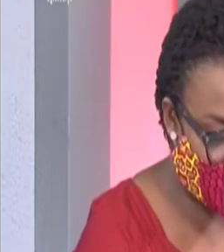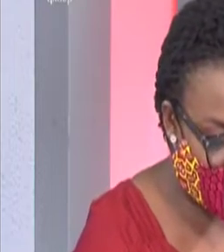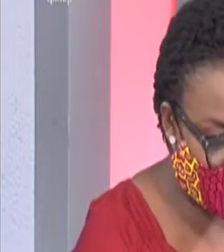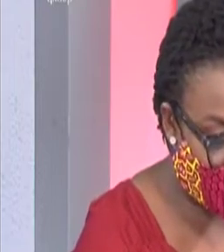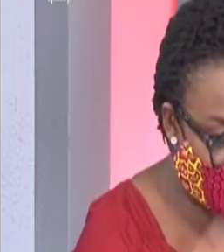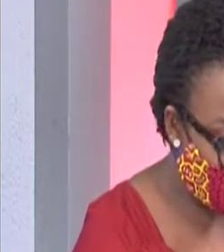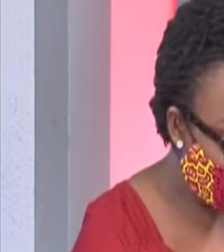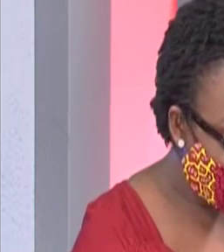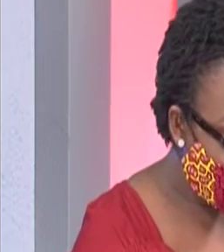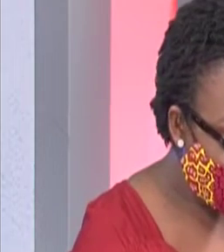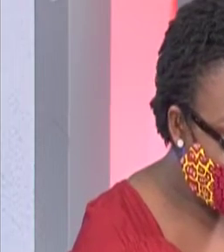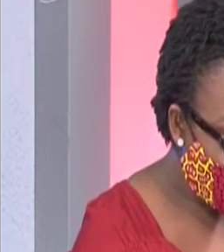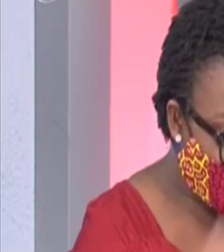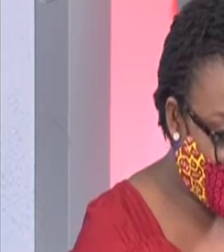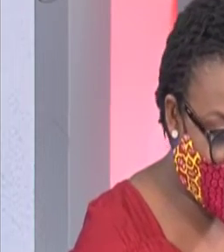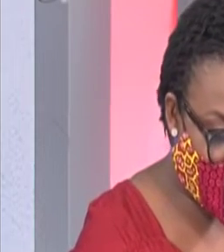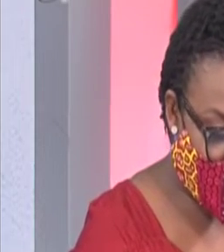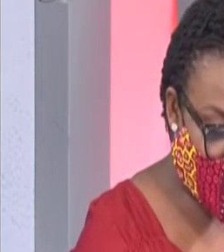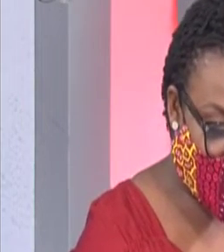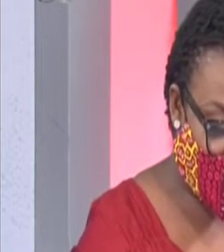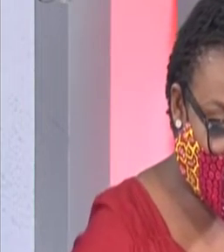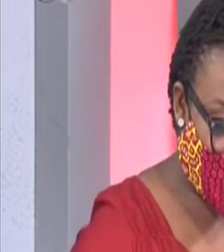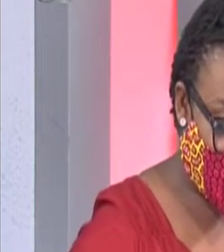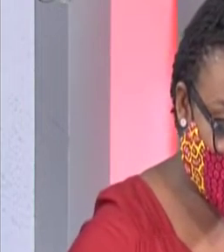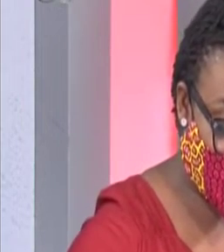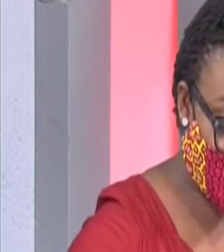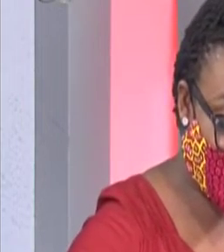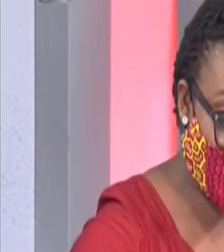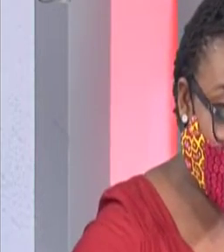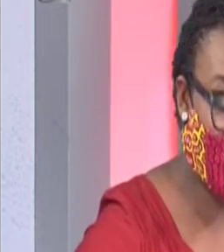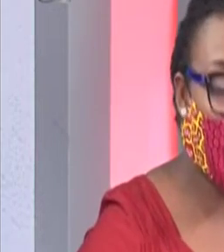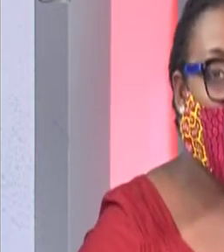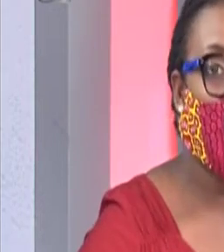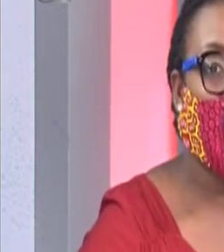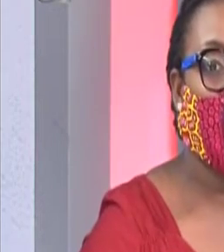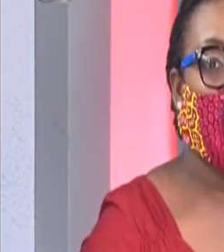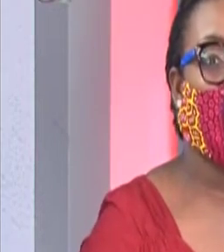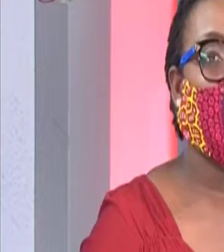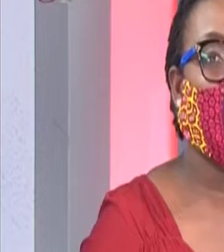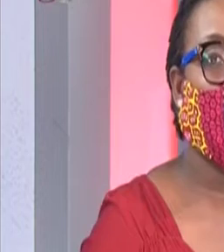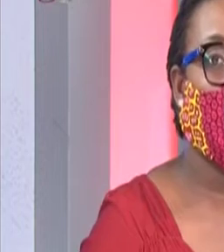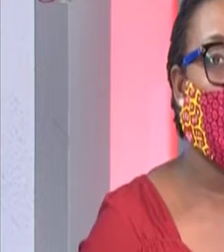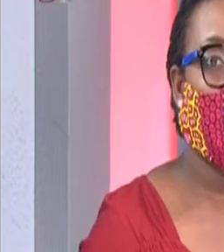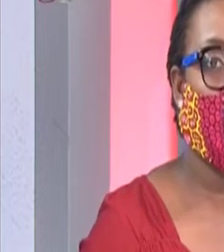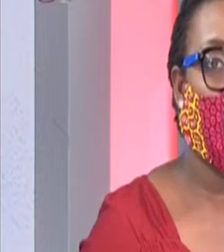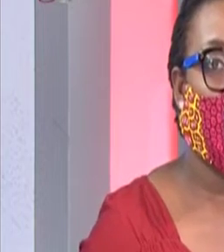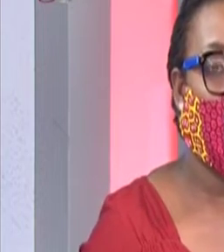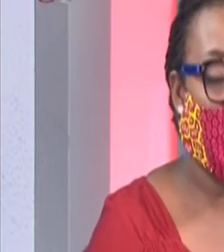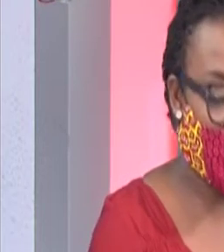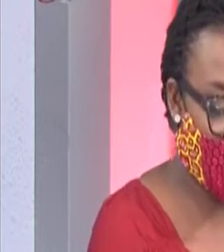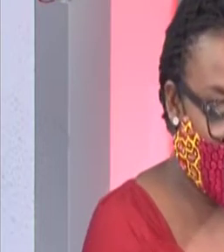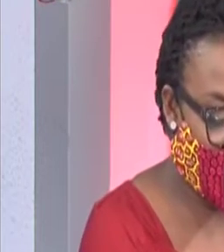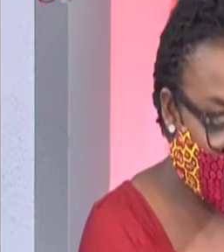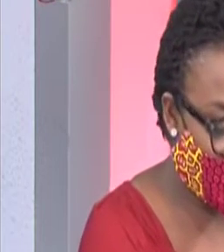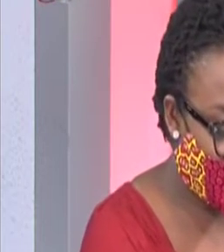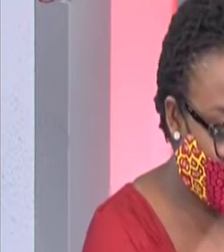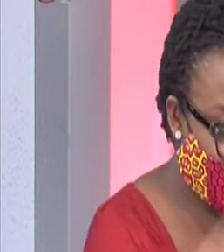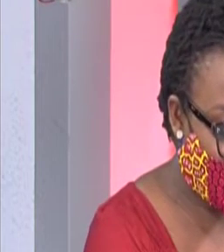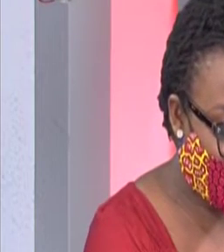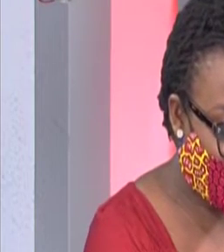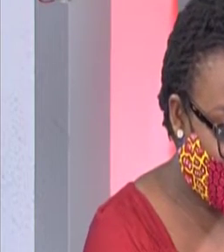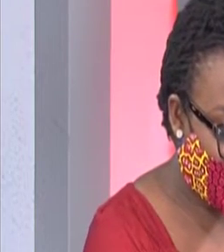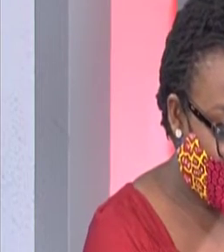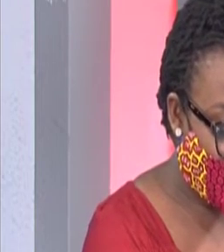We all have to be supportive. We're going to go to our Facebook page and get some comments on the